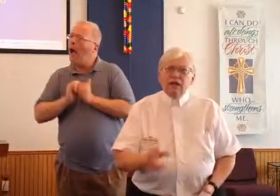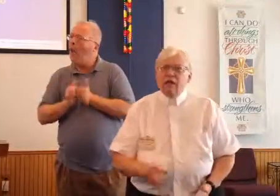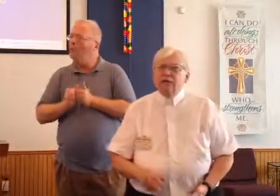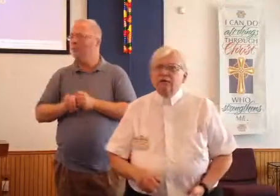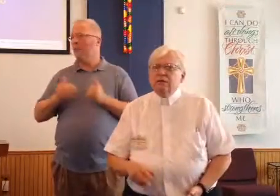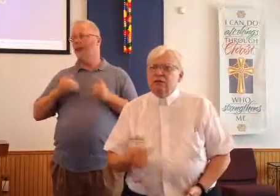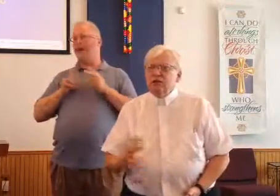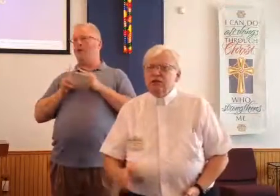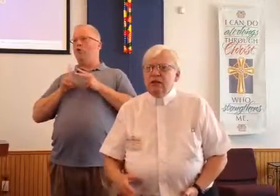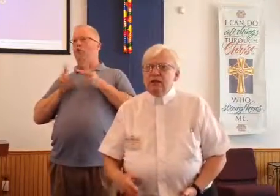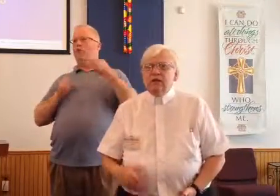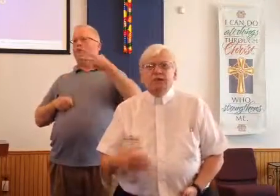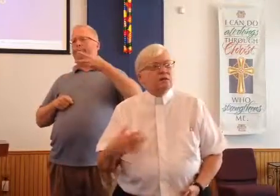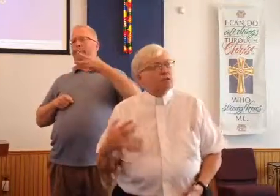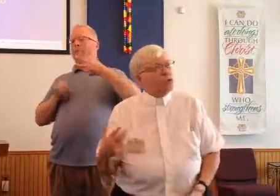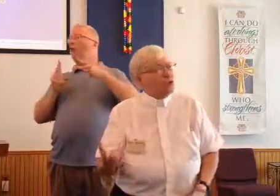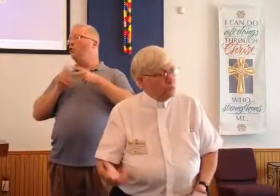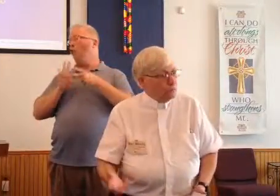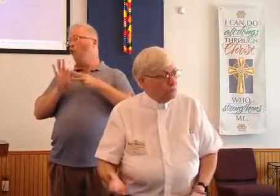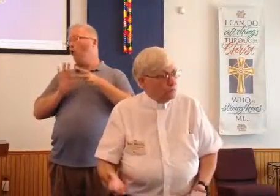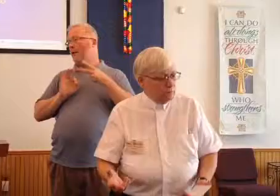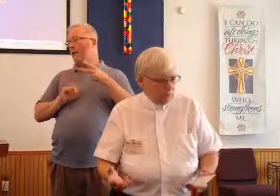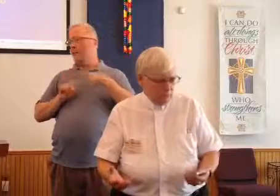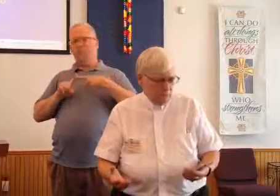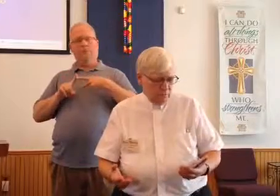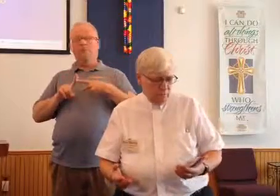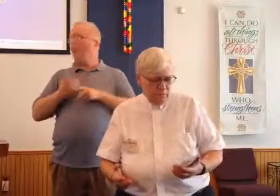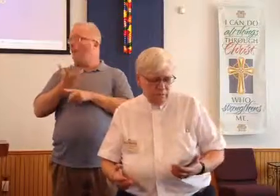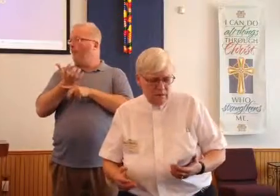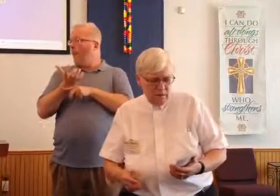So she did what she needed to do.